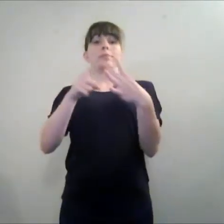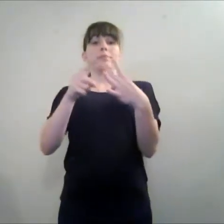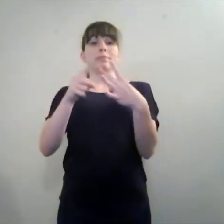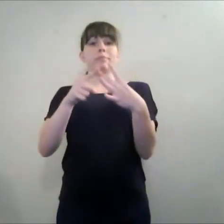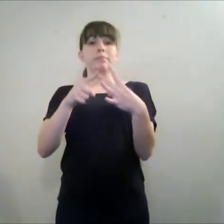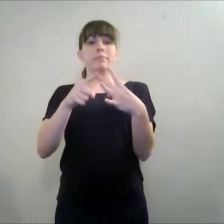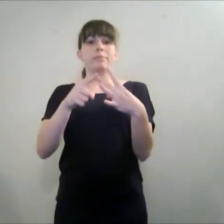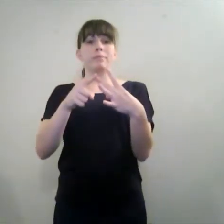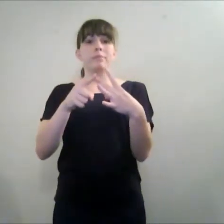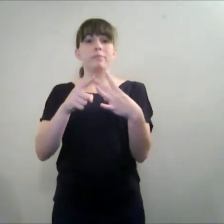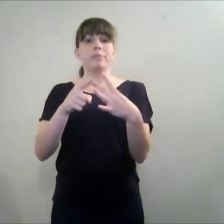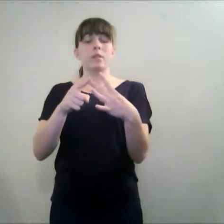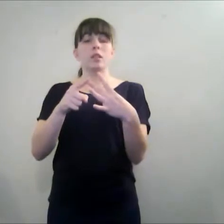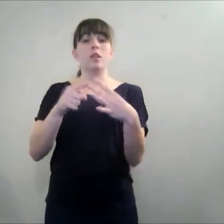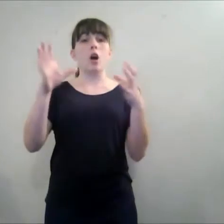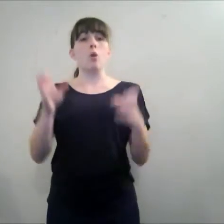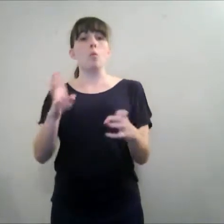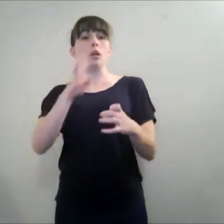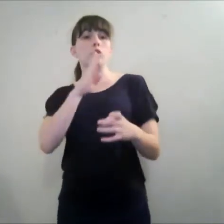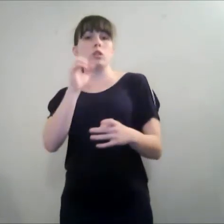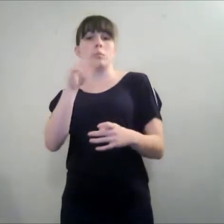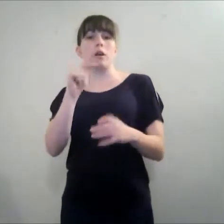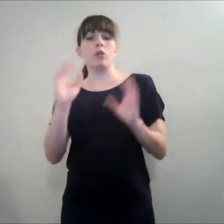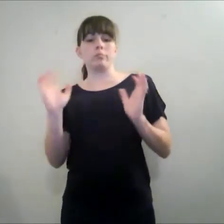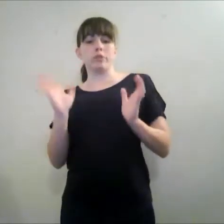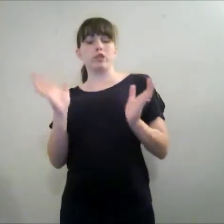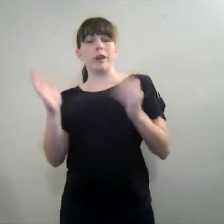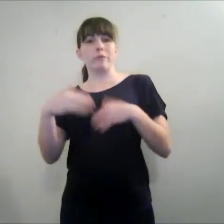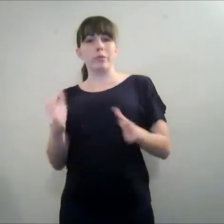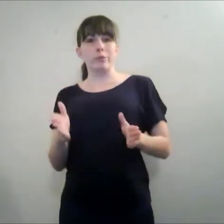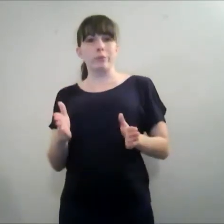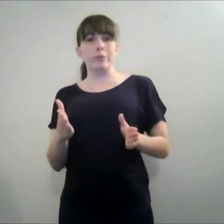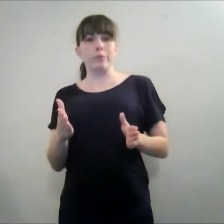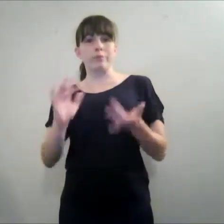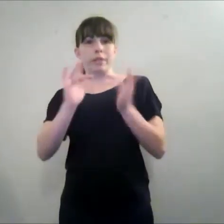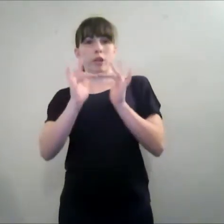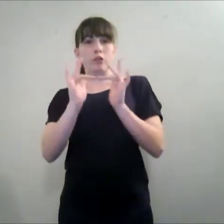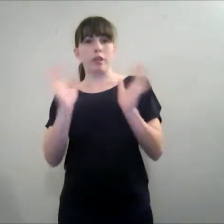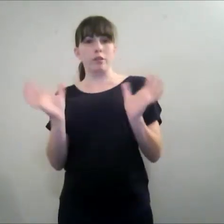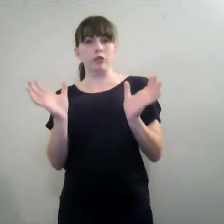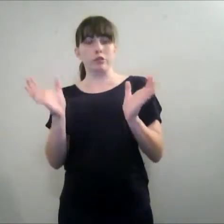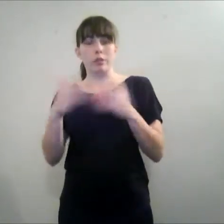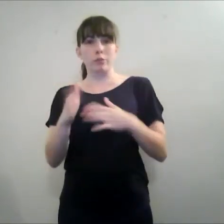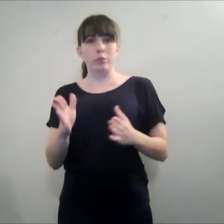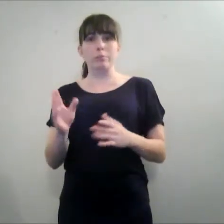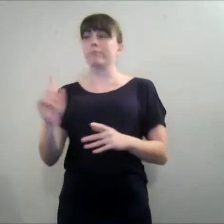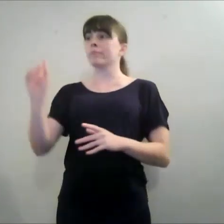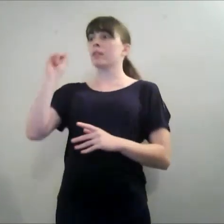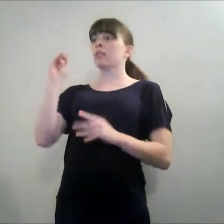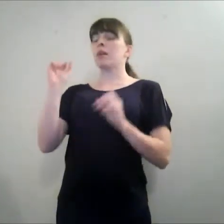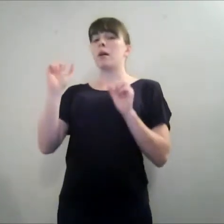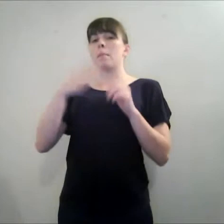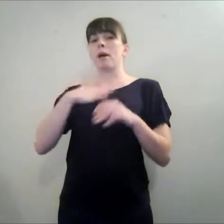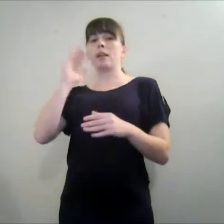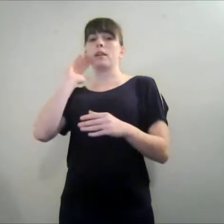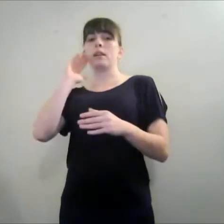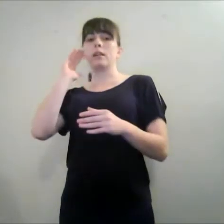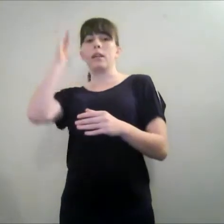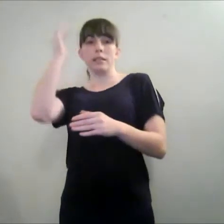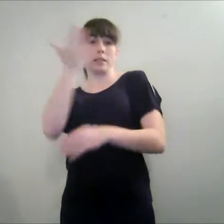rooms. I'm very proud of that picture. That's my son playing in his band with his friends for the first ever gig, I believe you